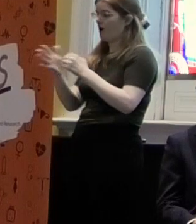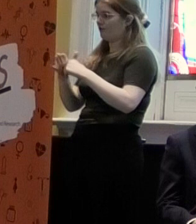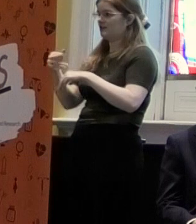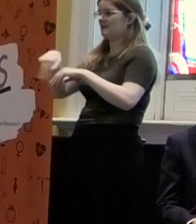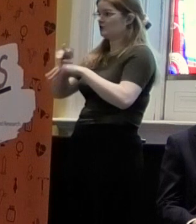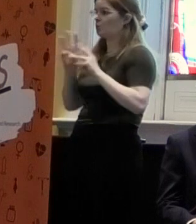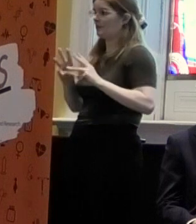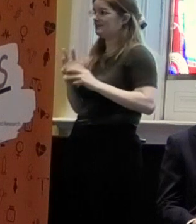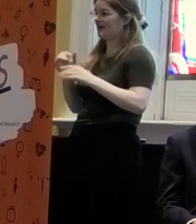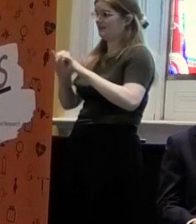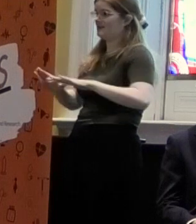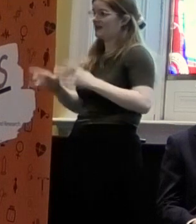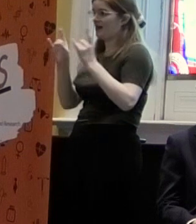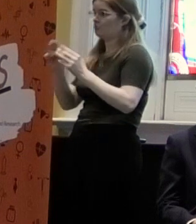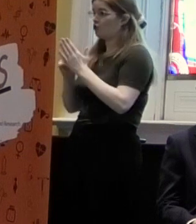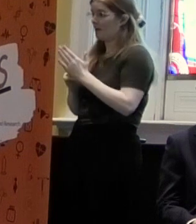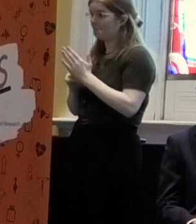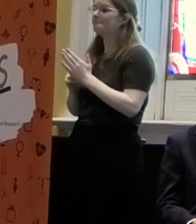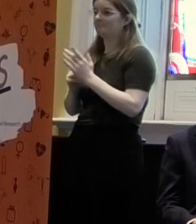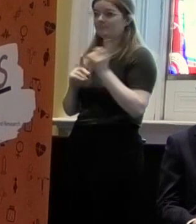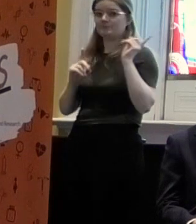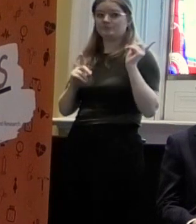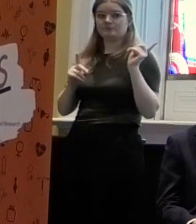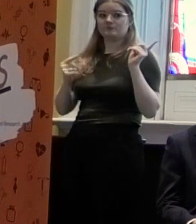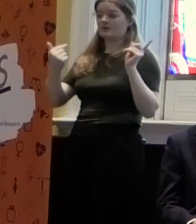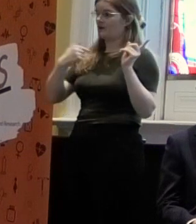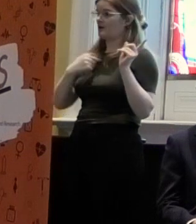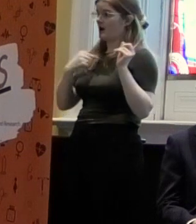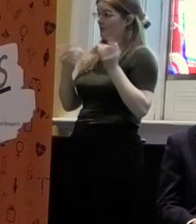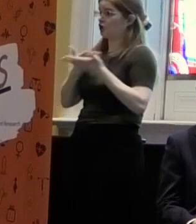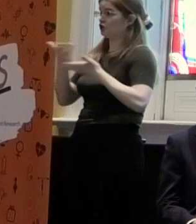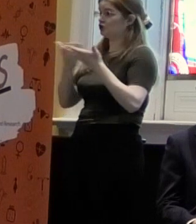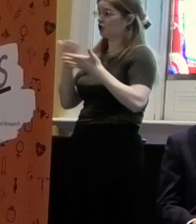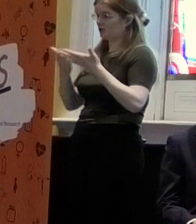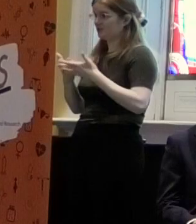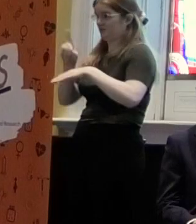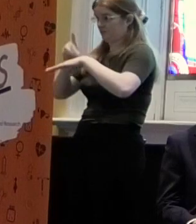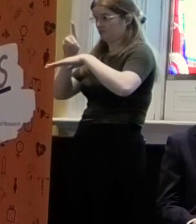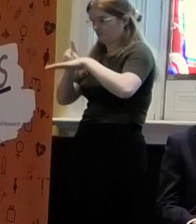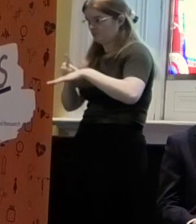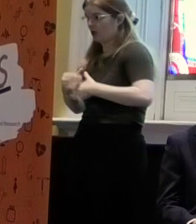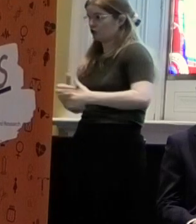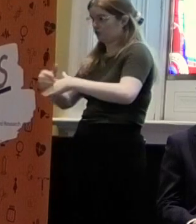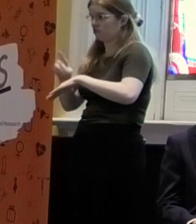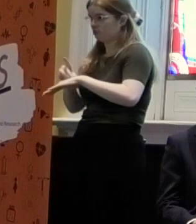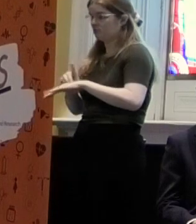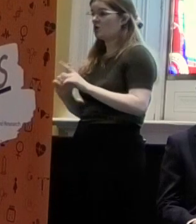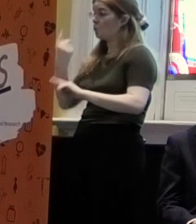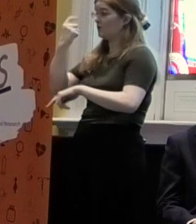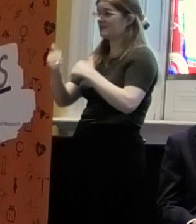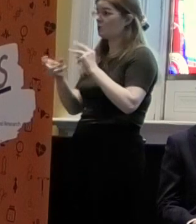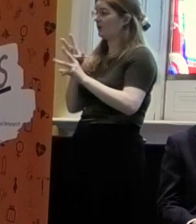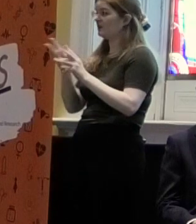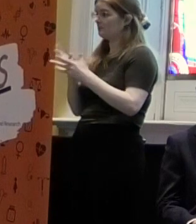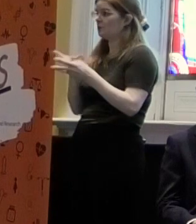Programme. So a bit of a handful and mouthful. So I'm a consultant obstetrician gynecologist. So 1 day a week I would